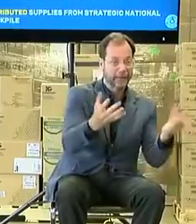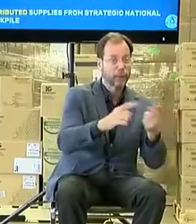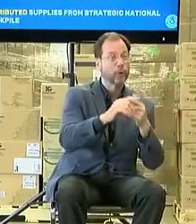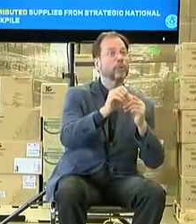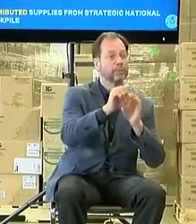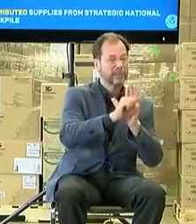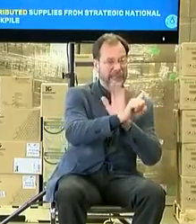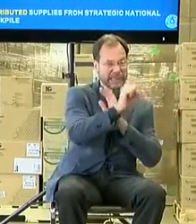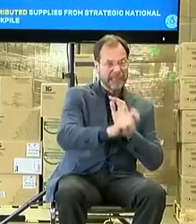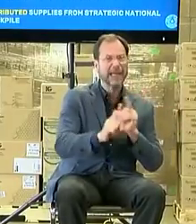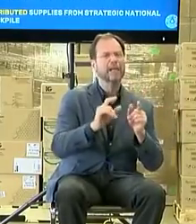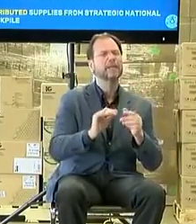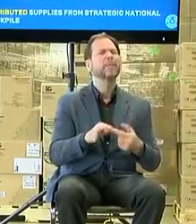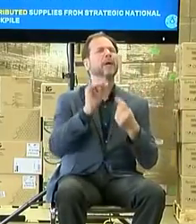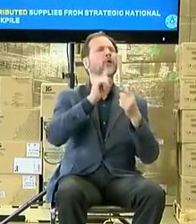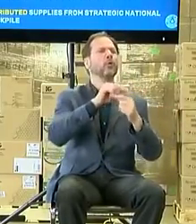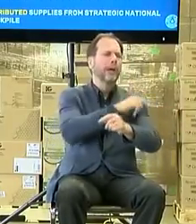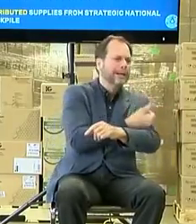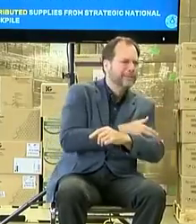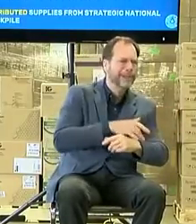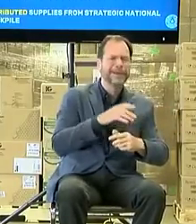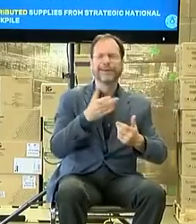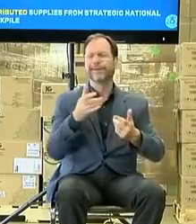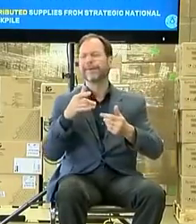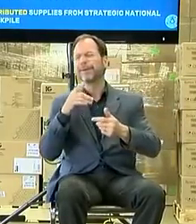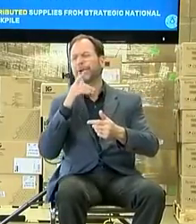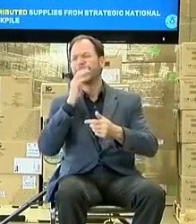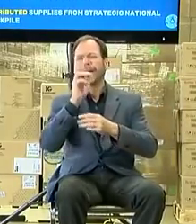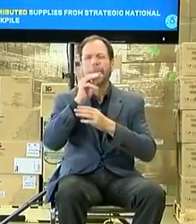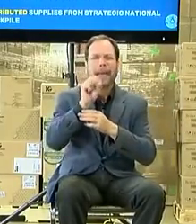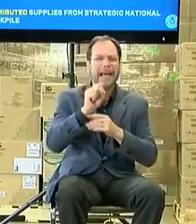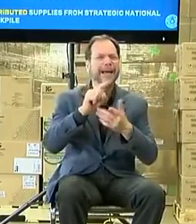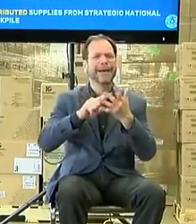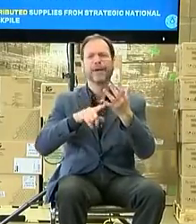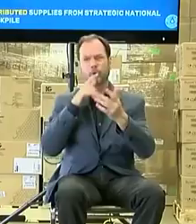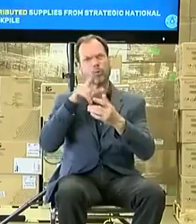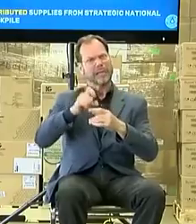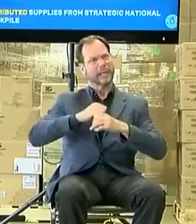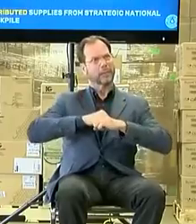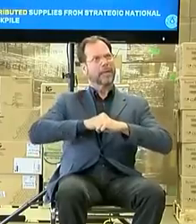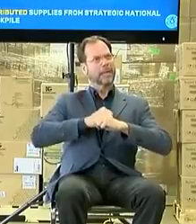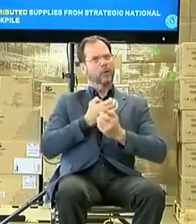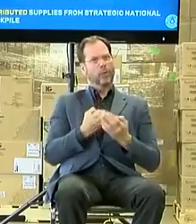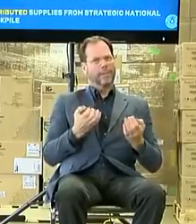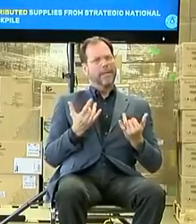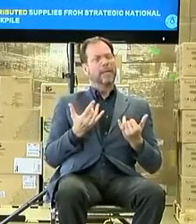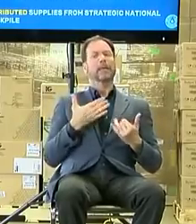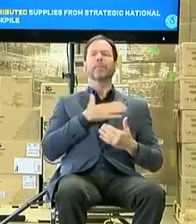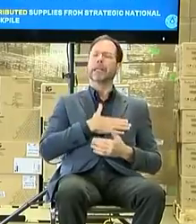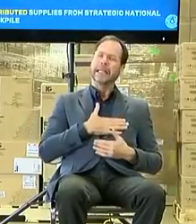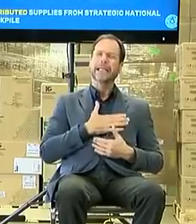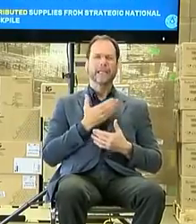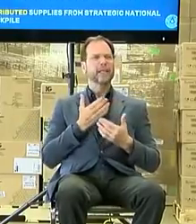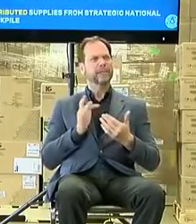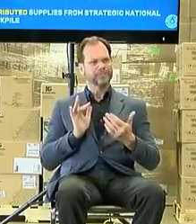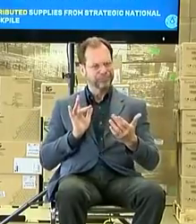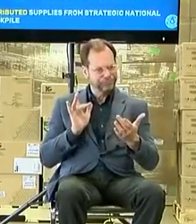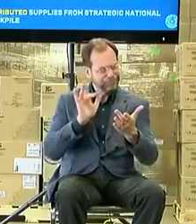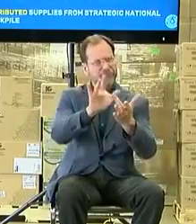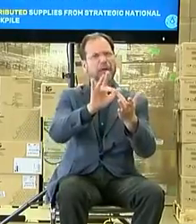state, especially to our healthcare providers and first responders who need the personal protection equipment, please log into that